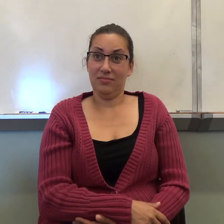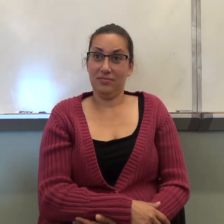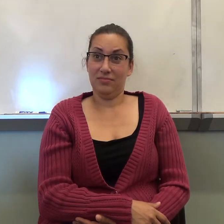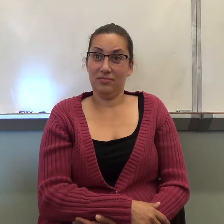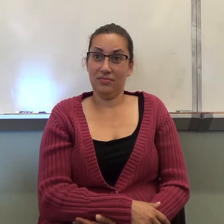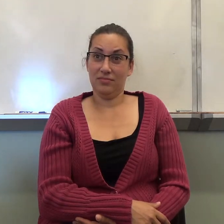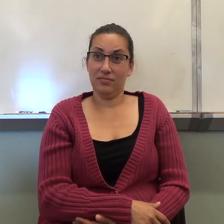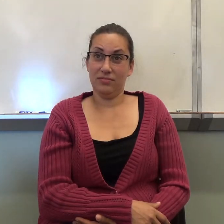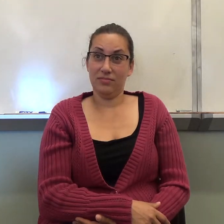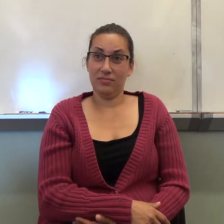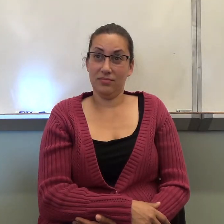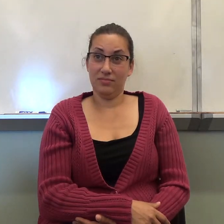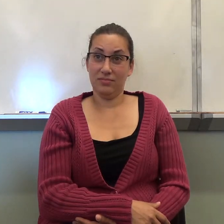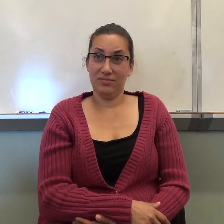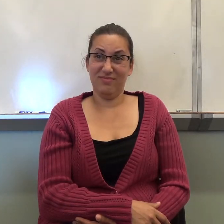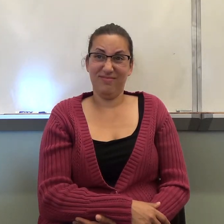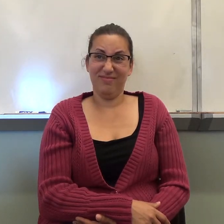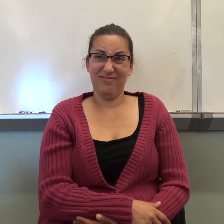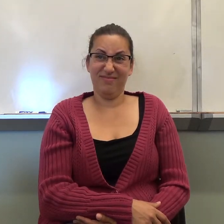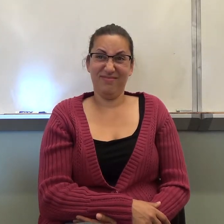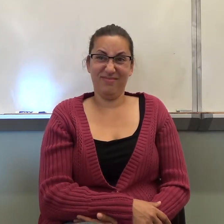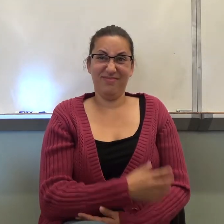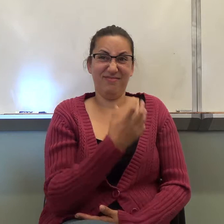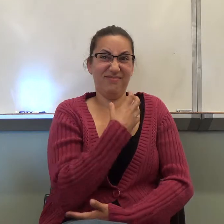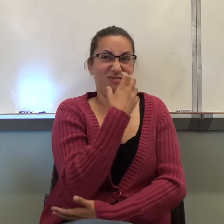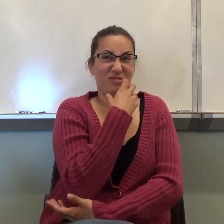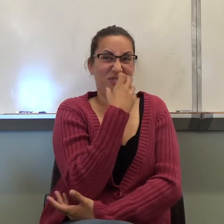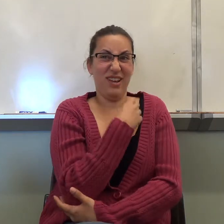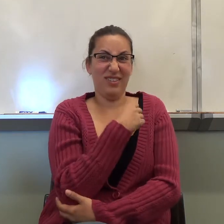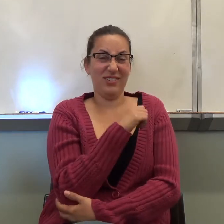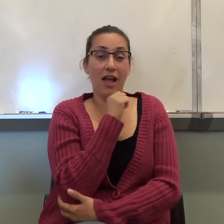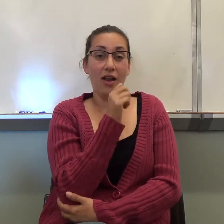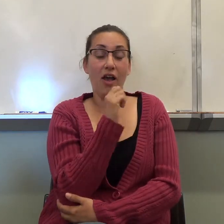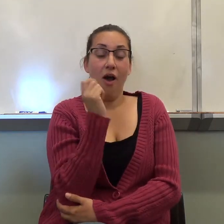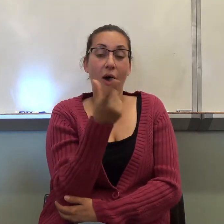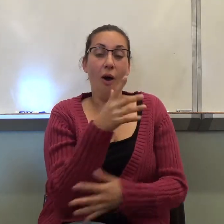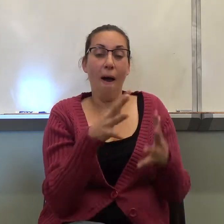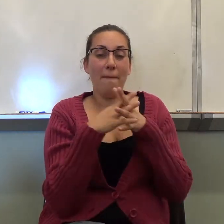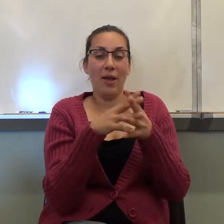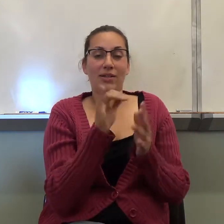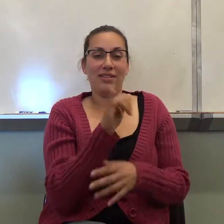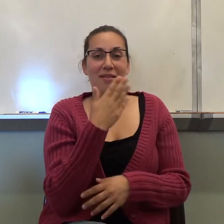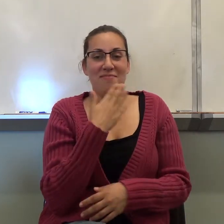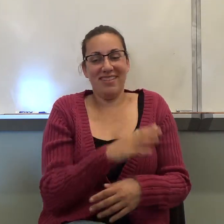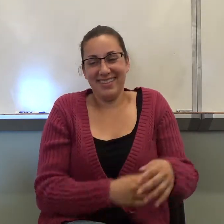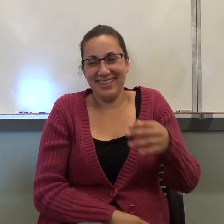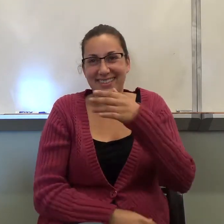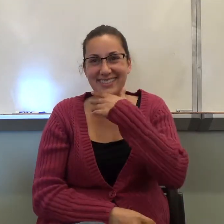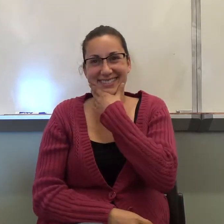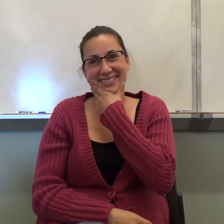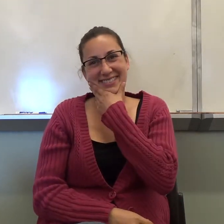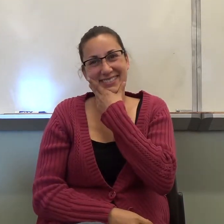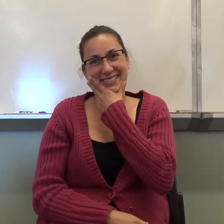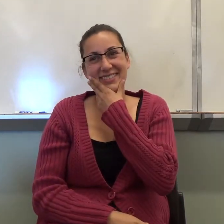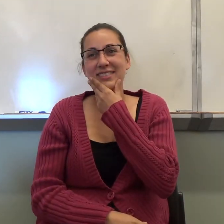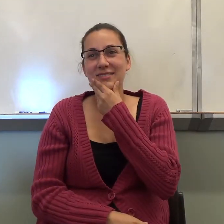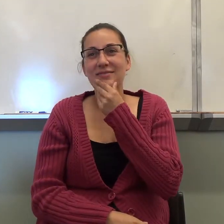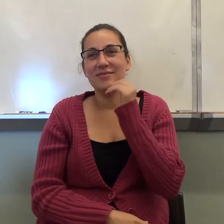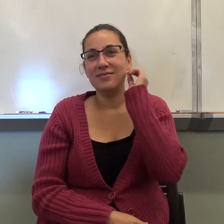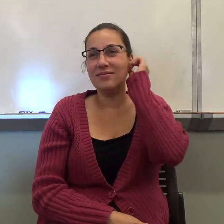Okay? Notice what happens with opposites. You can get the opposite simply by multiplying by -1.